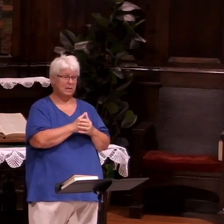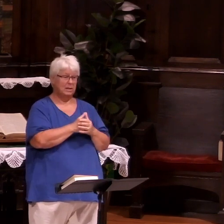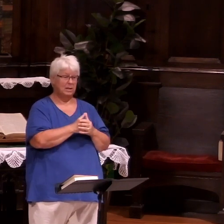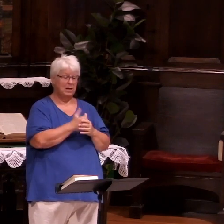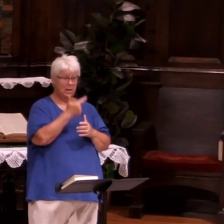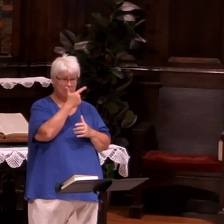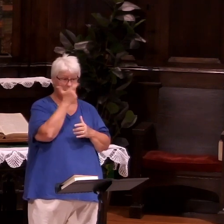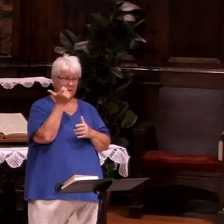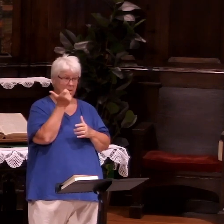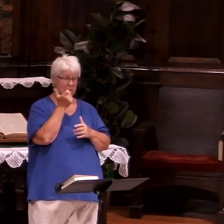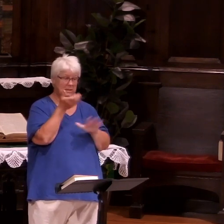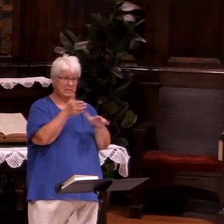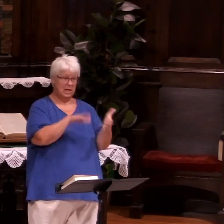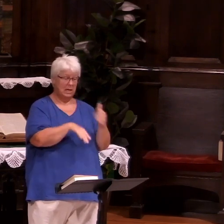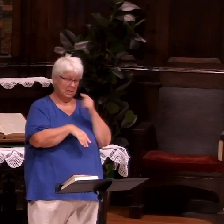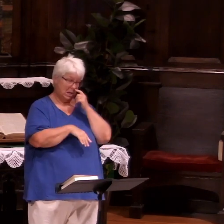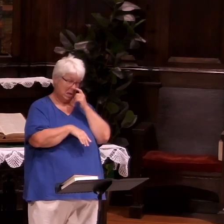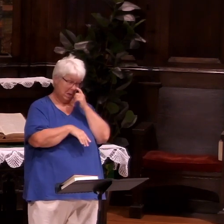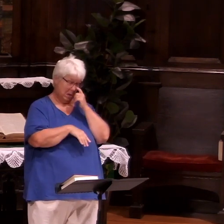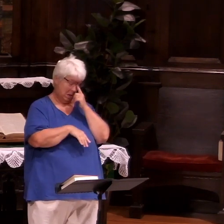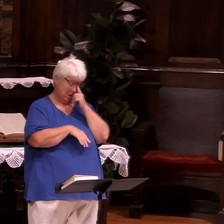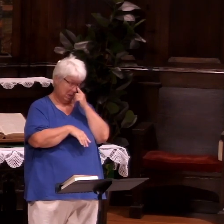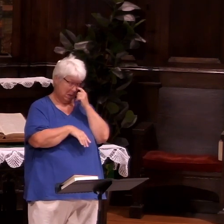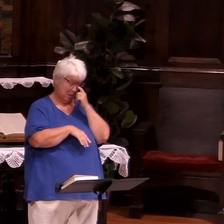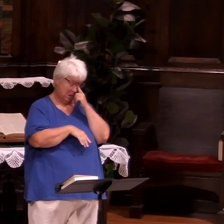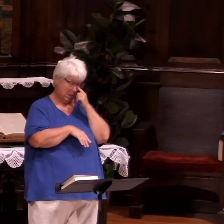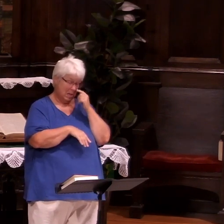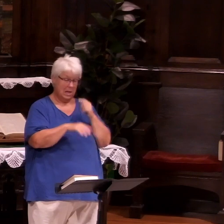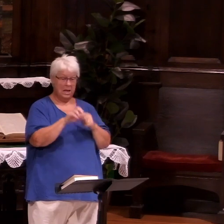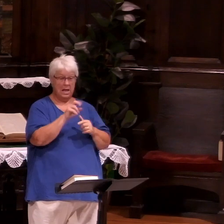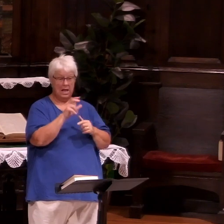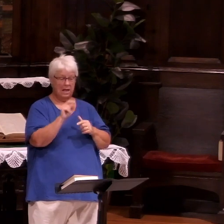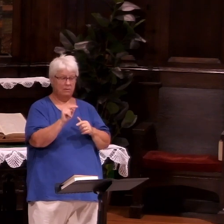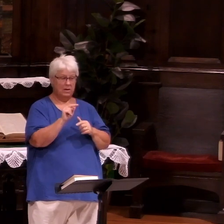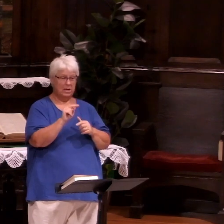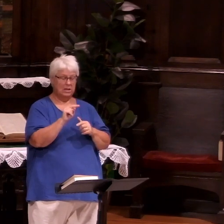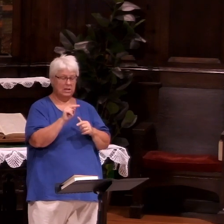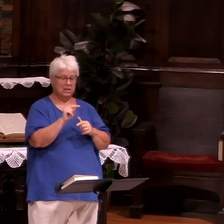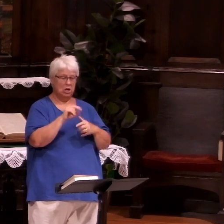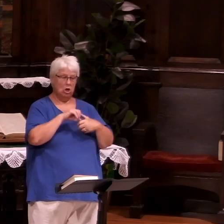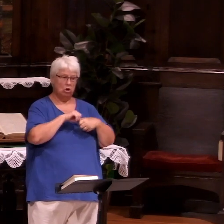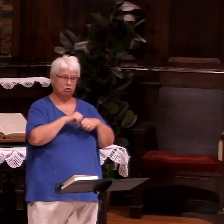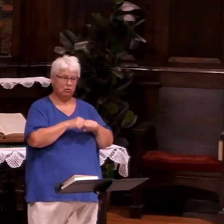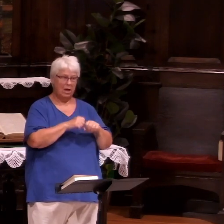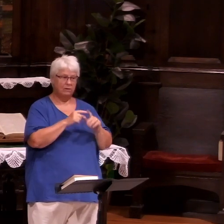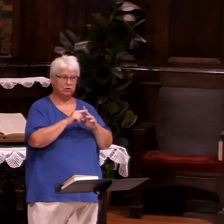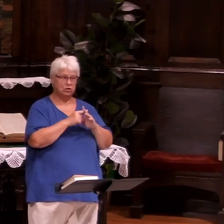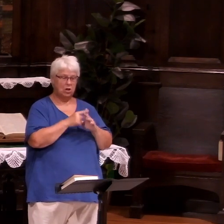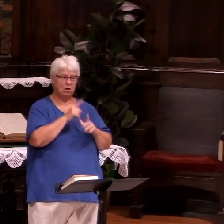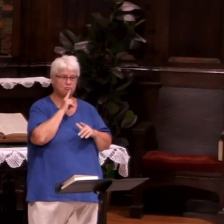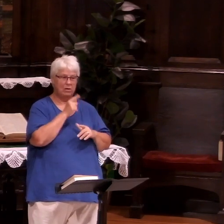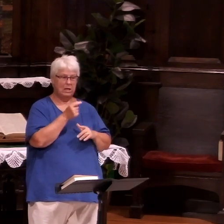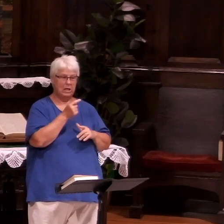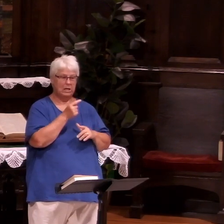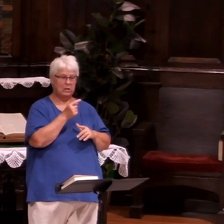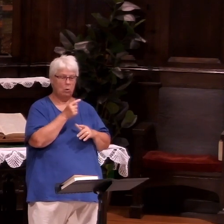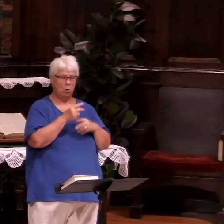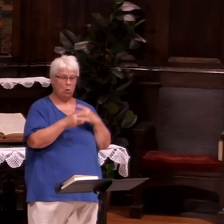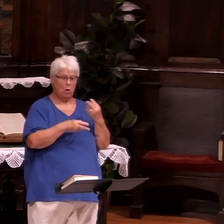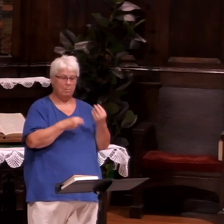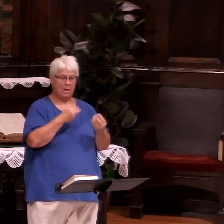just because he died. And Evan's grief, as he begins to really